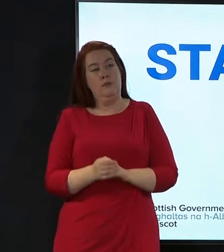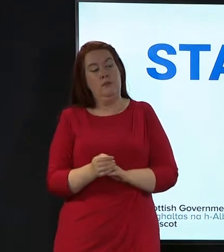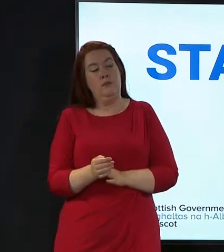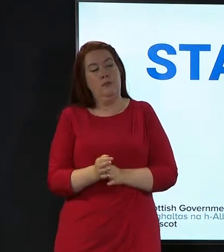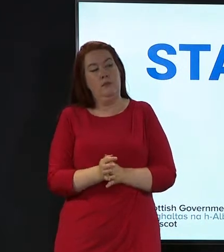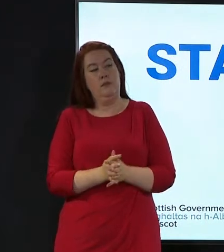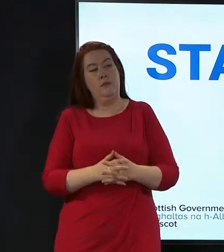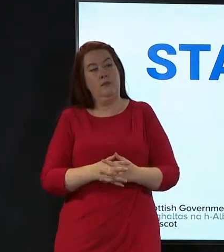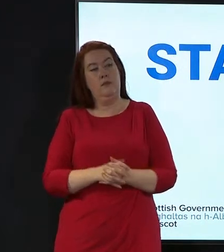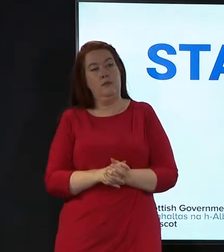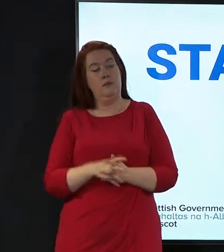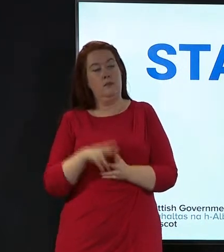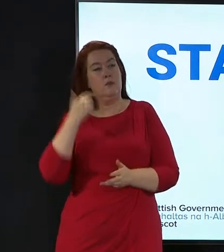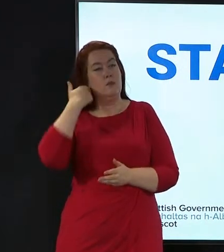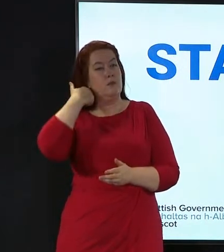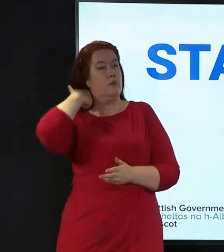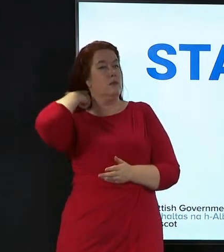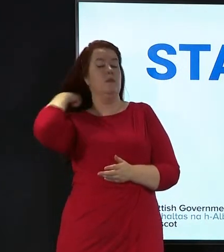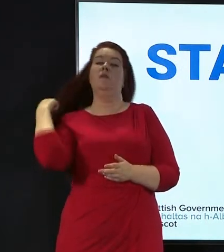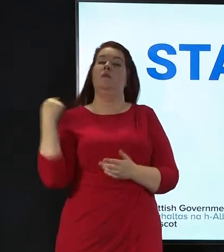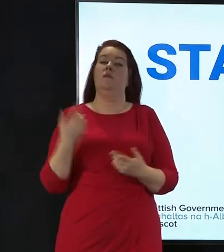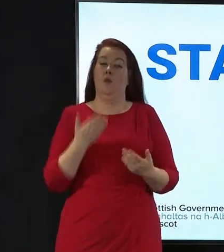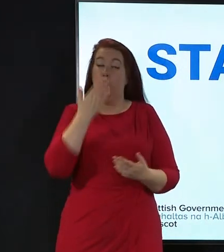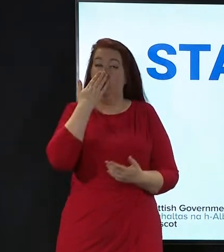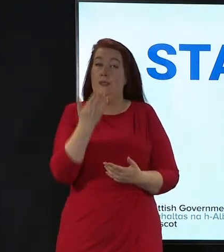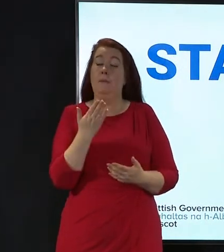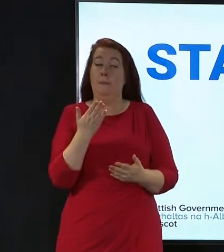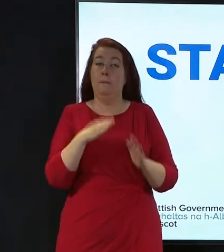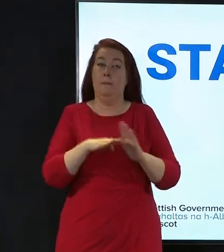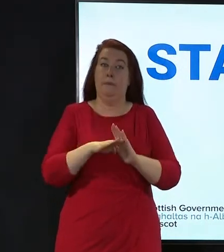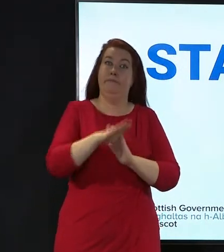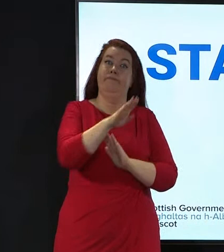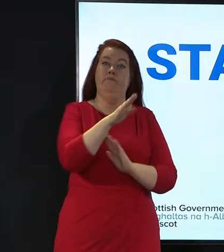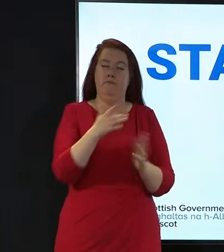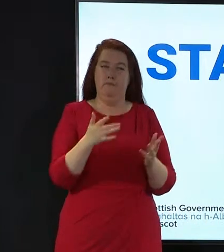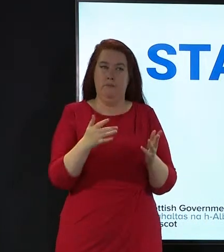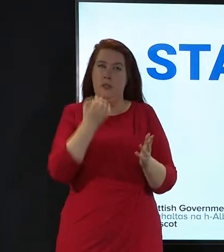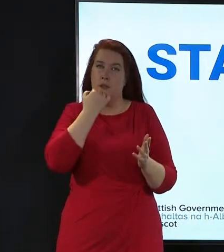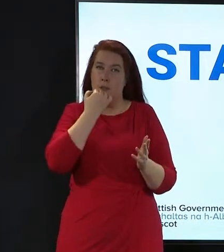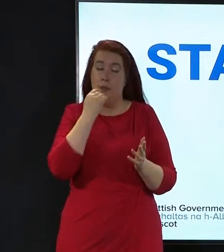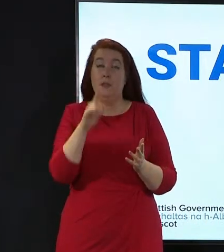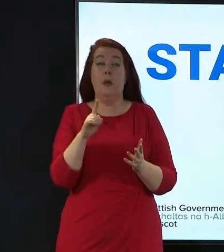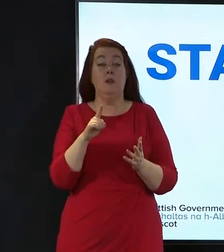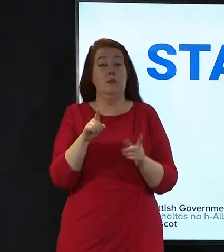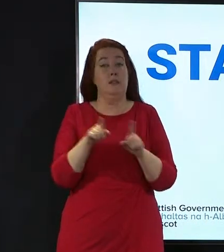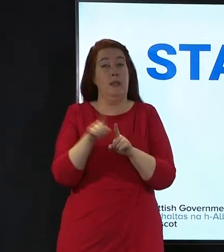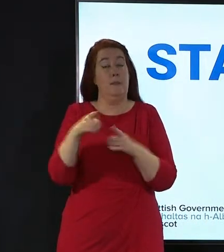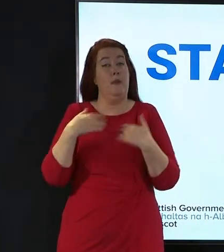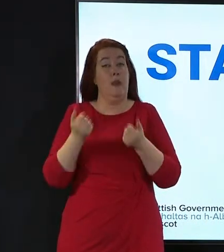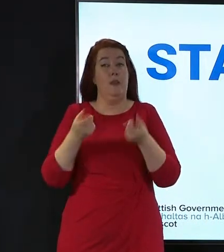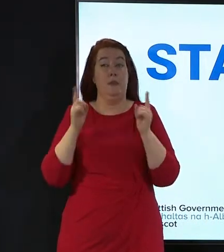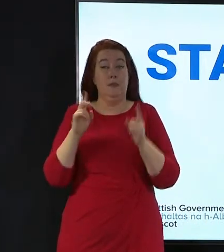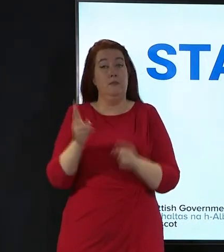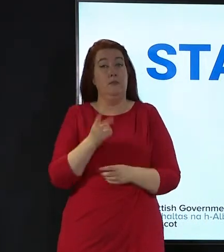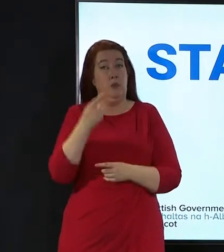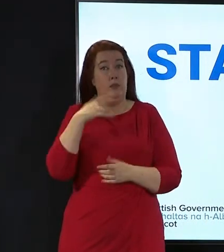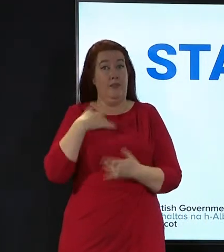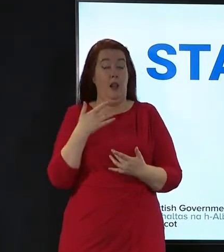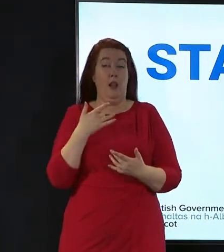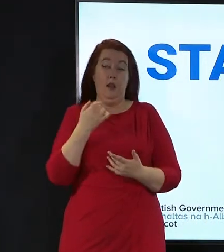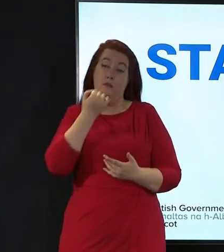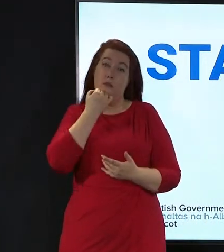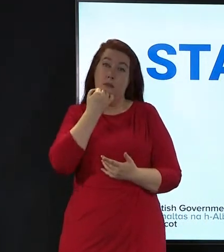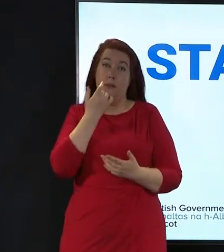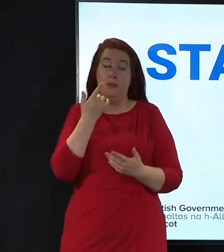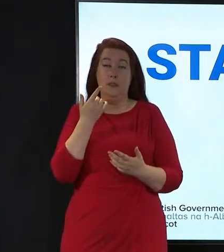Secretary there doesn't seem to be any appetite for sort of reimposing restrictions, do you think it's safe to say that Scotland's